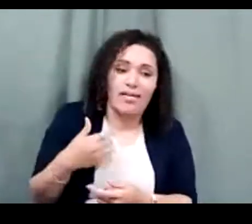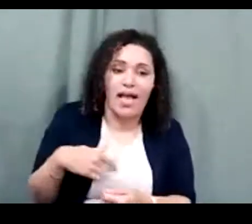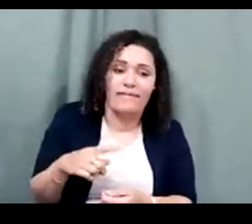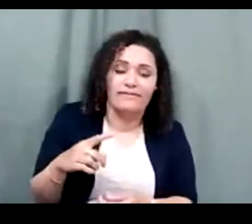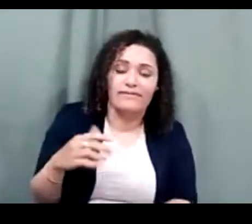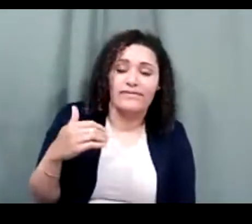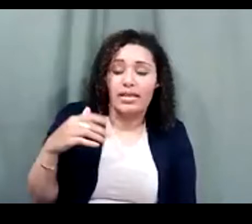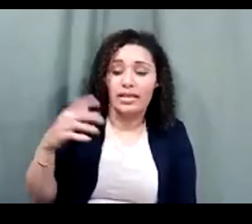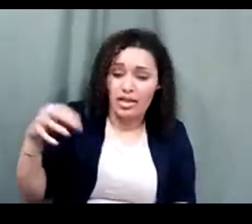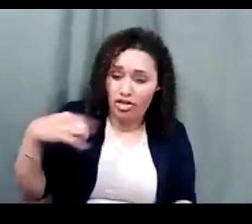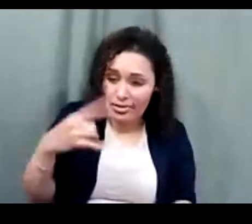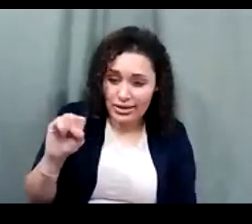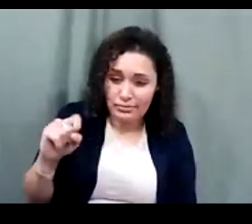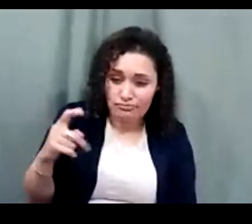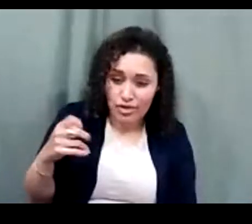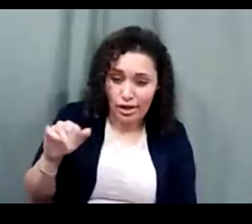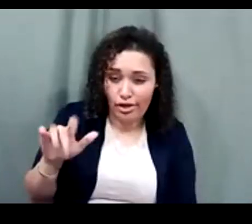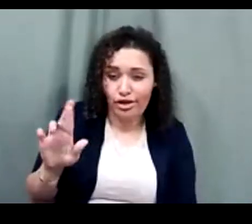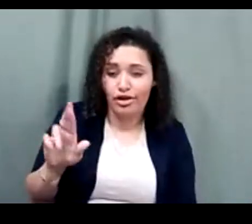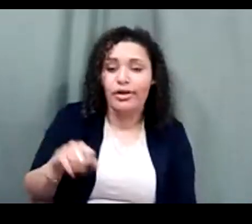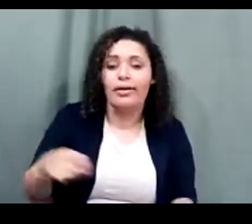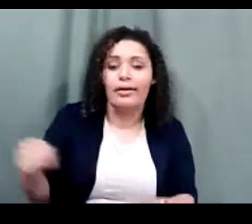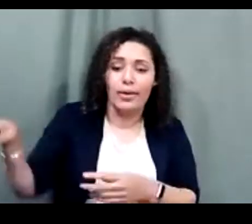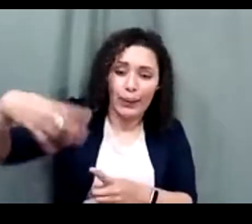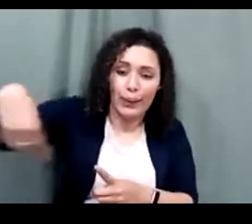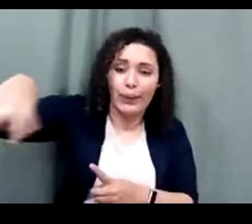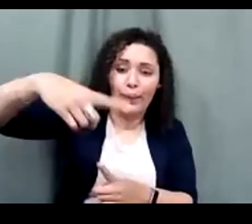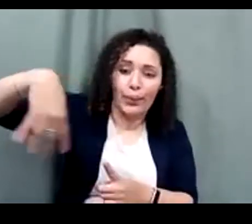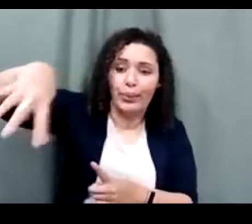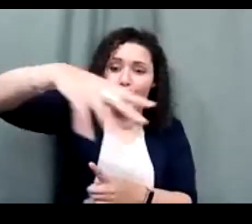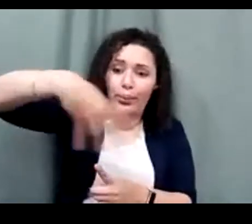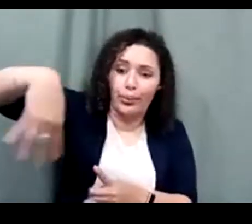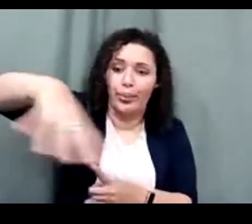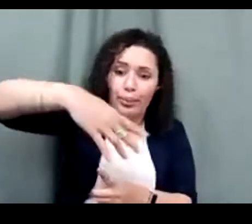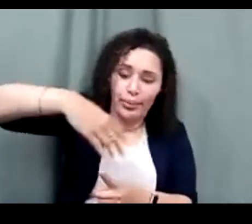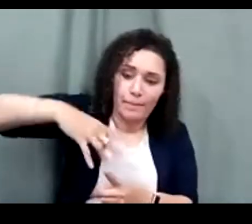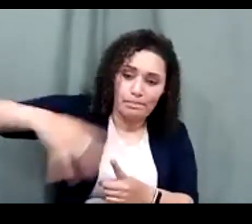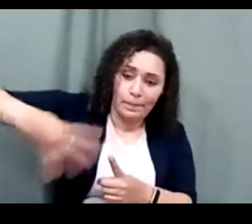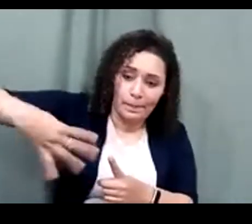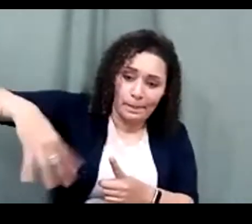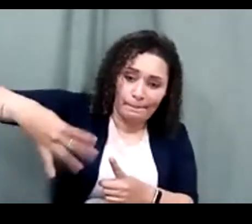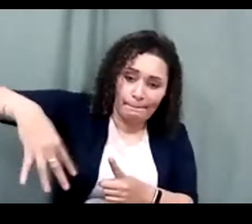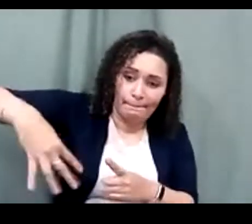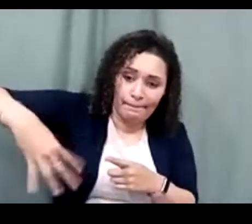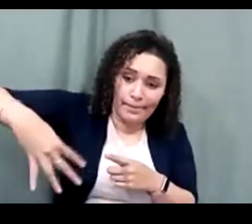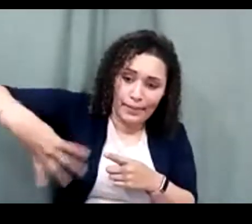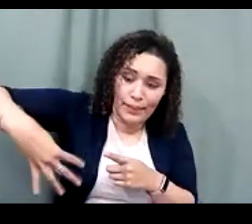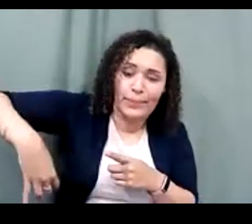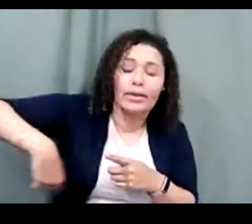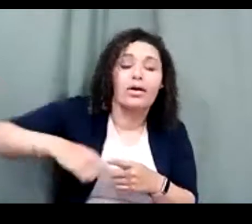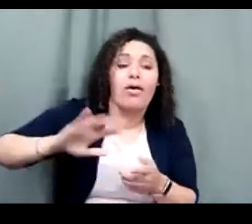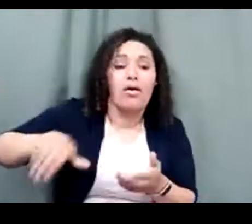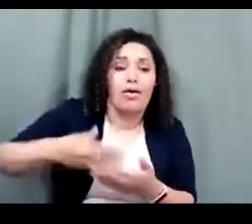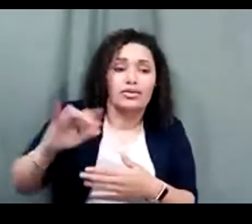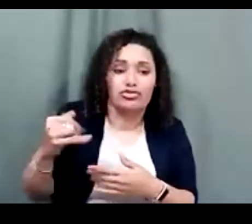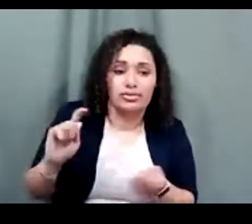that spins around, and it shoots the juice the juice turning into wine all